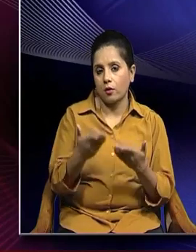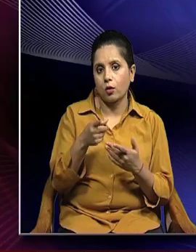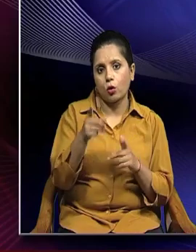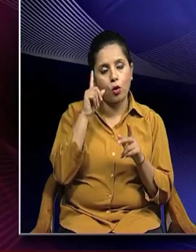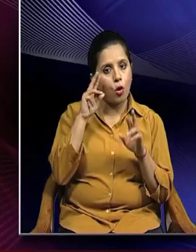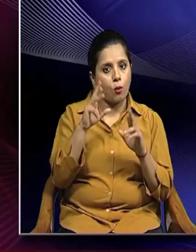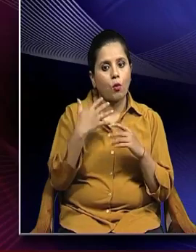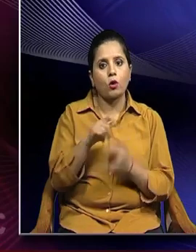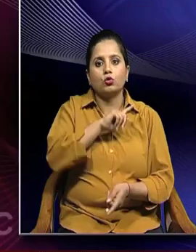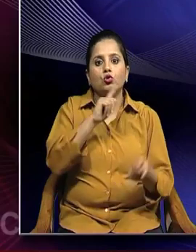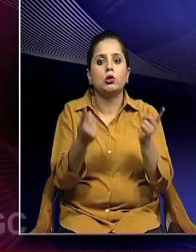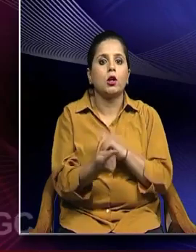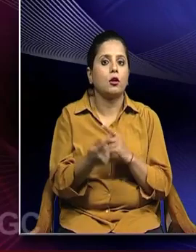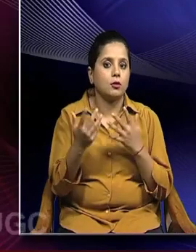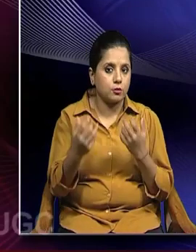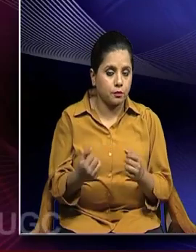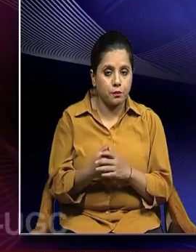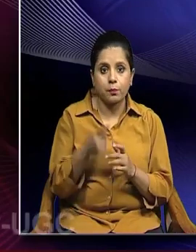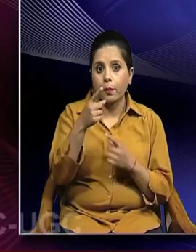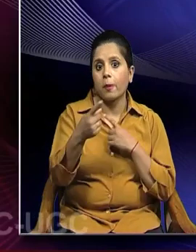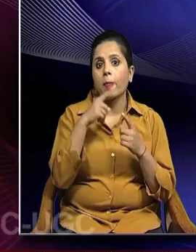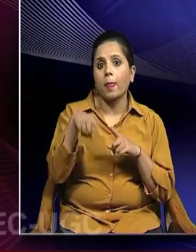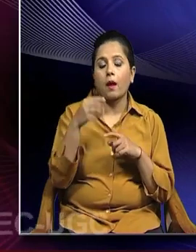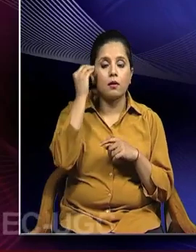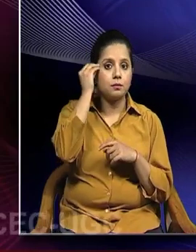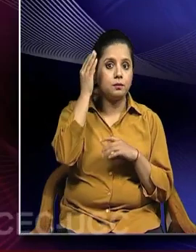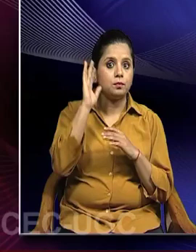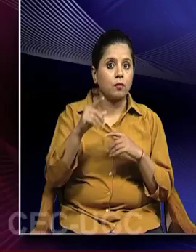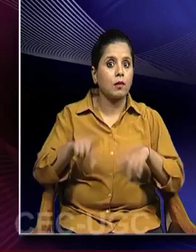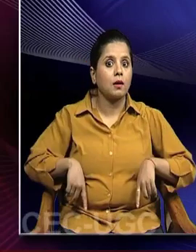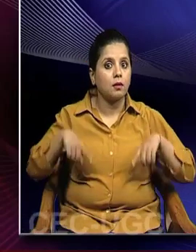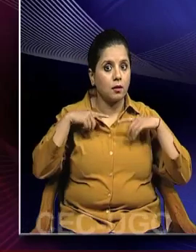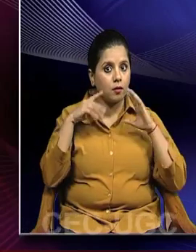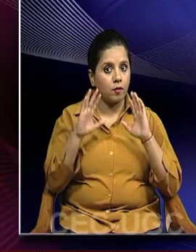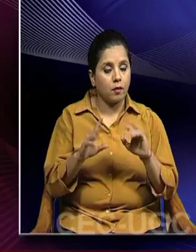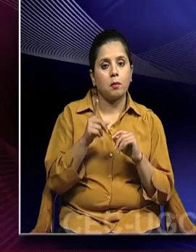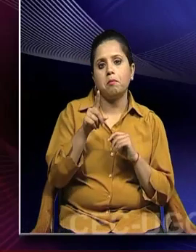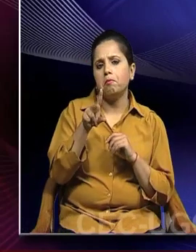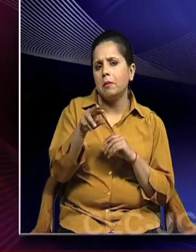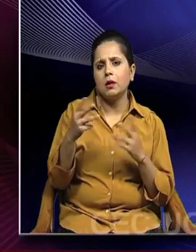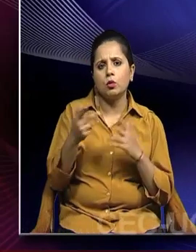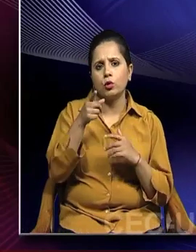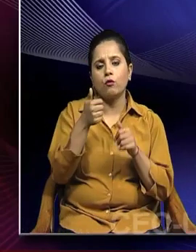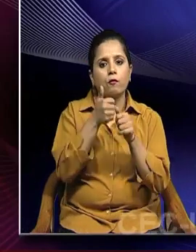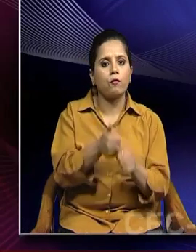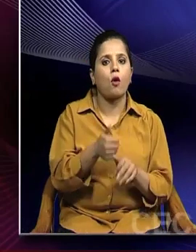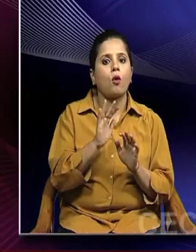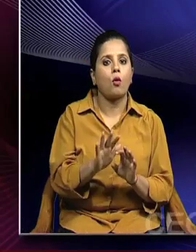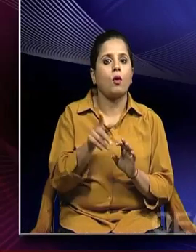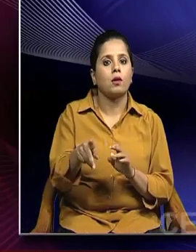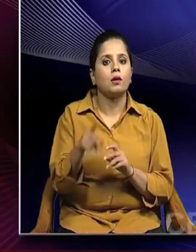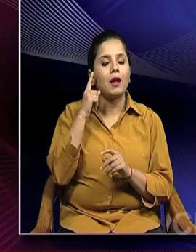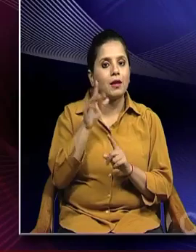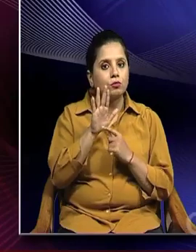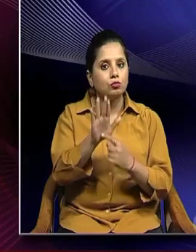to transform. And when you talk about wisdom of living, it means you are following the approach of